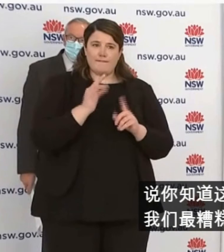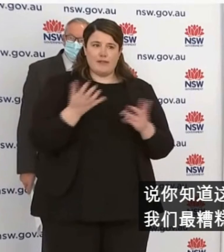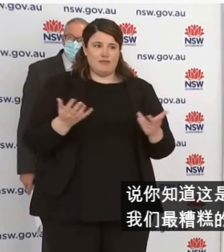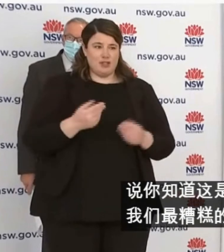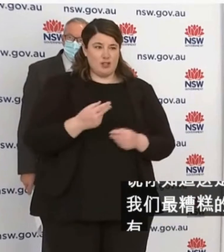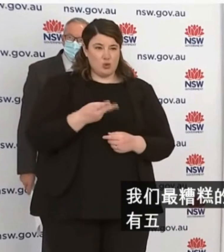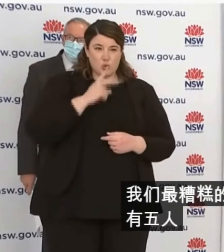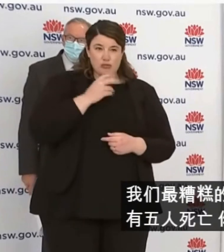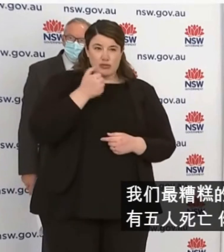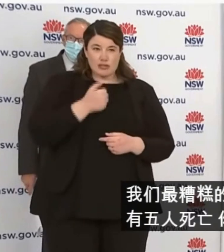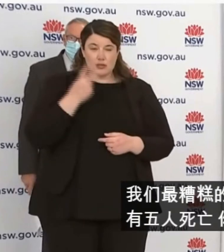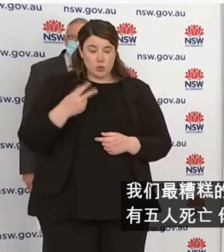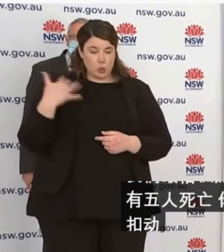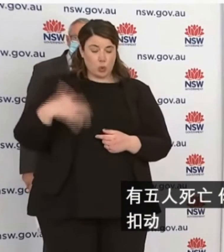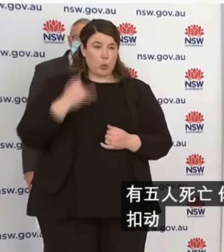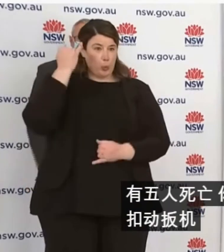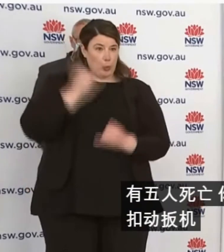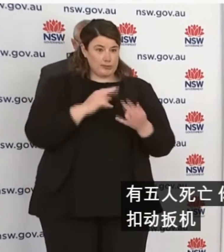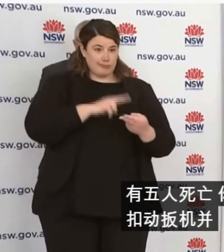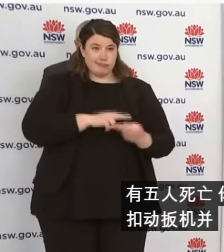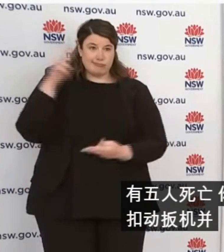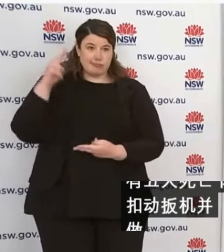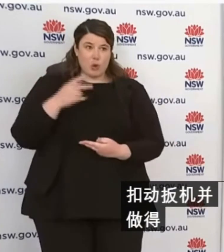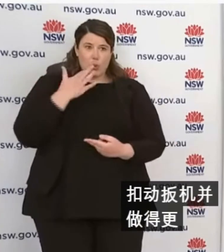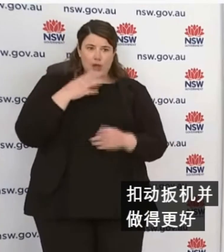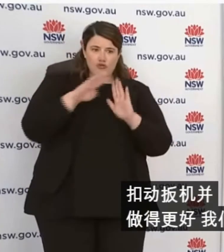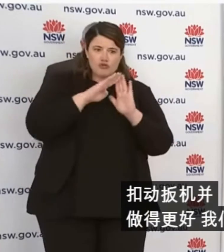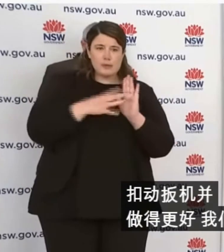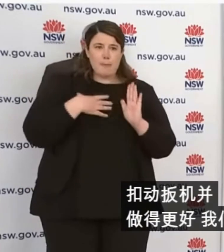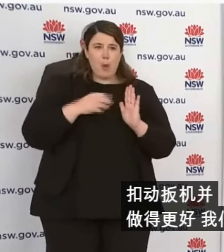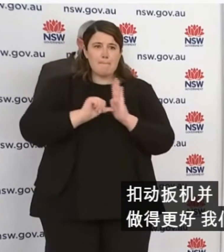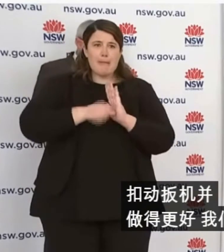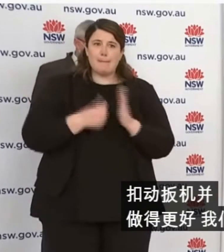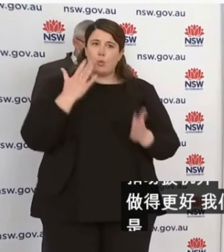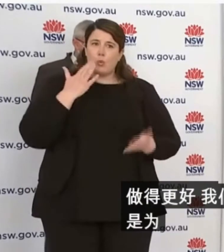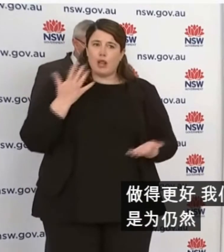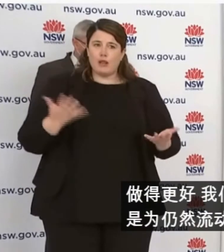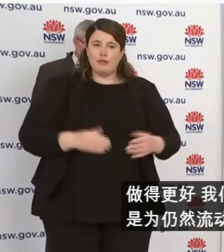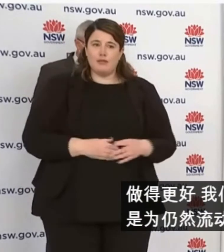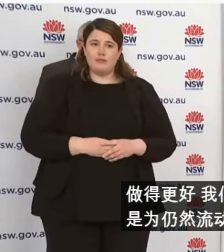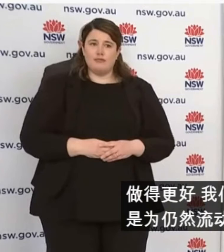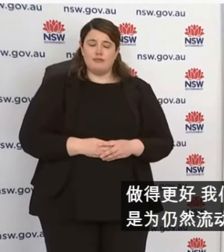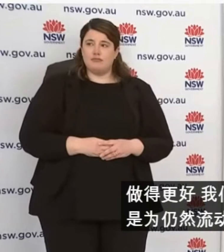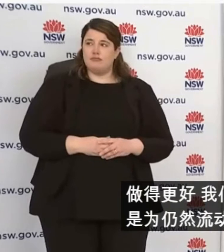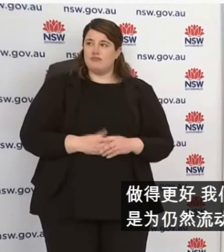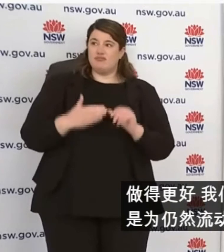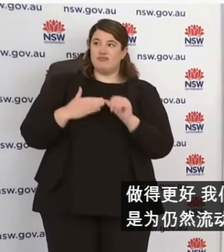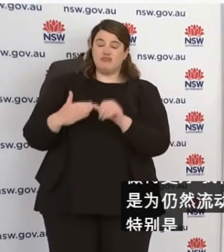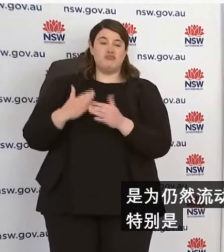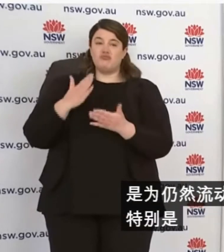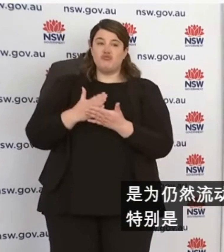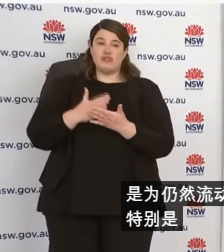case number days, we've had 5 deaths, at what point do you pull that trigger and do more? Well, what we need to do more of is vaccinate people that are still